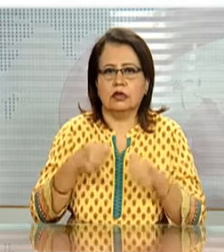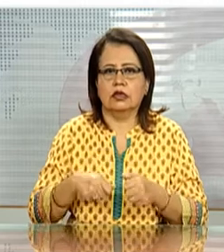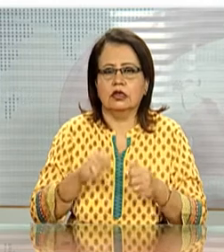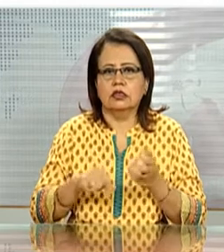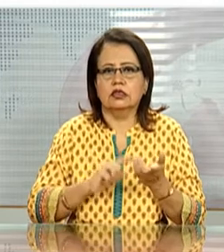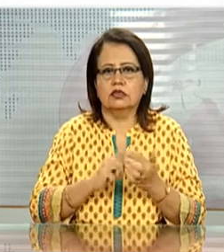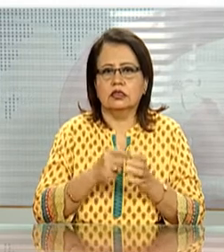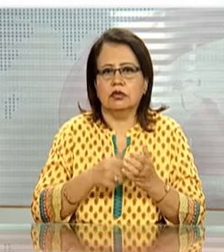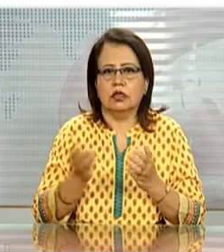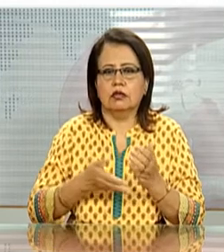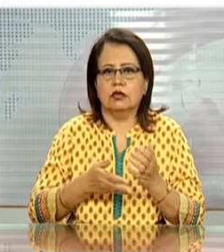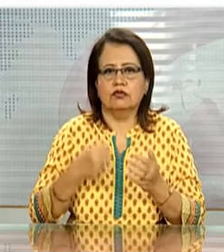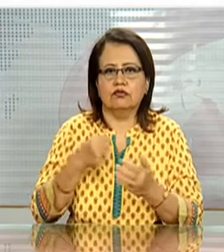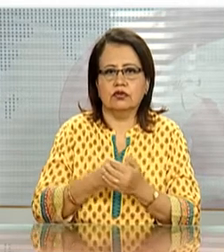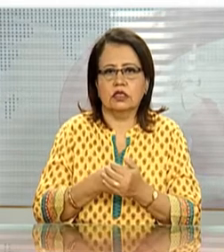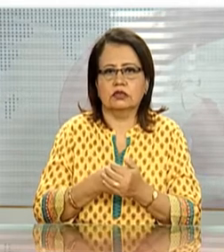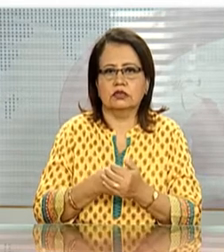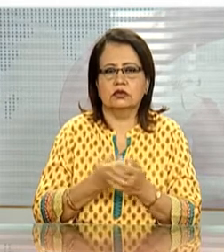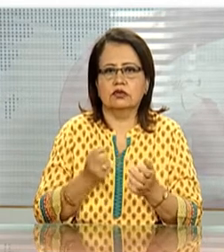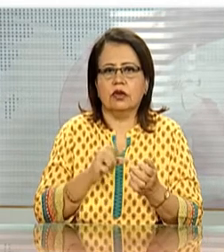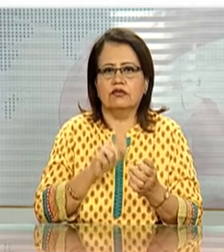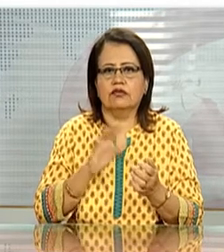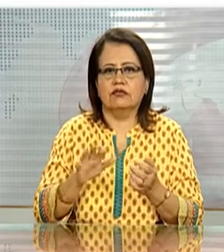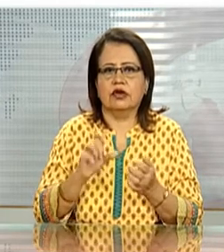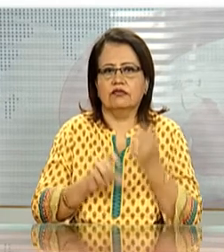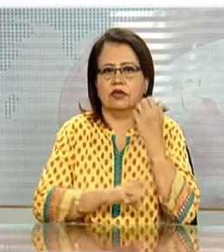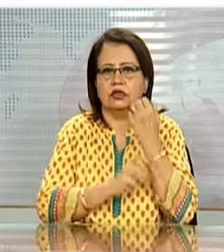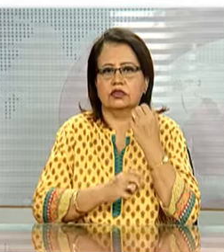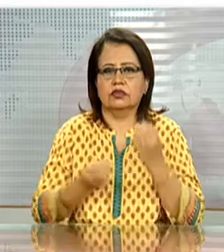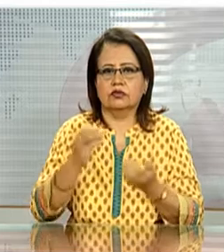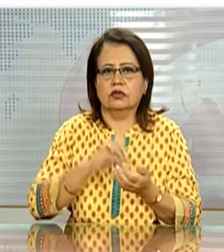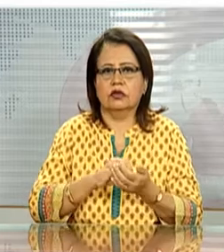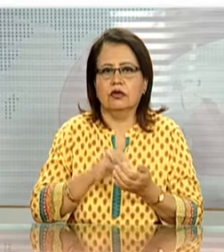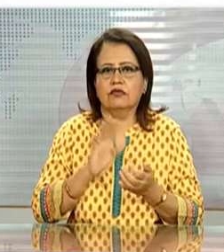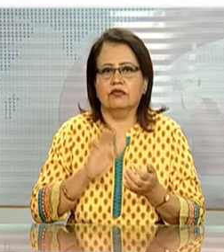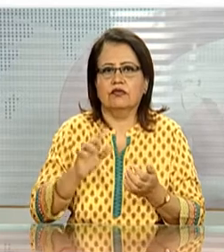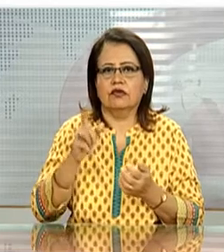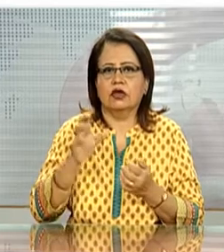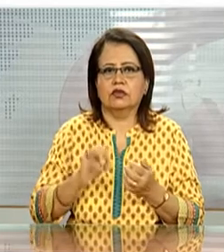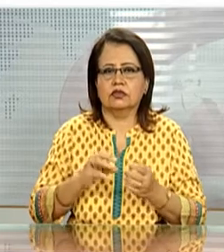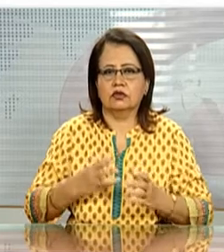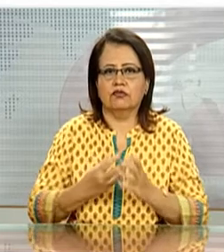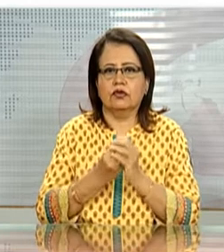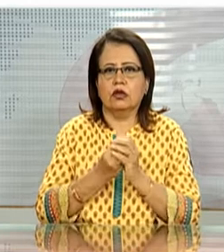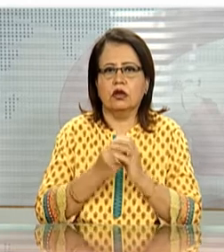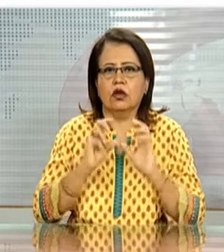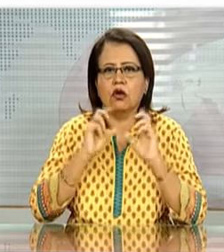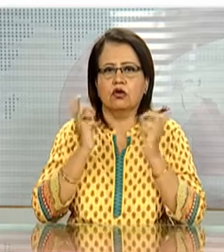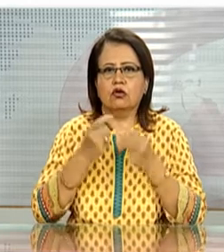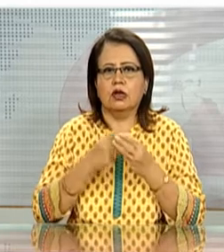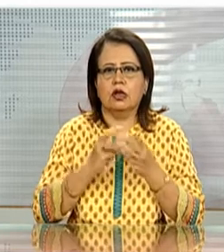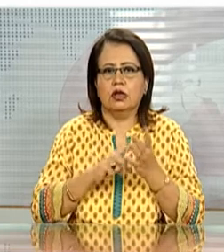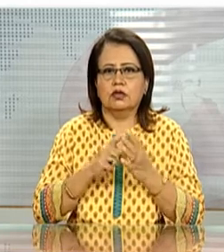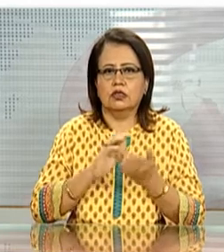agreement the treaty will come into Force as in when 55 countries contributing to 55% of total Global